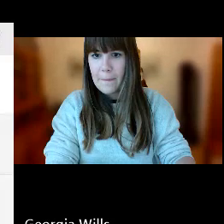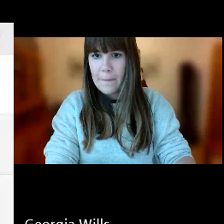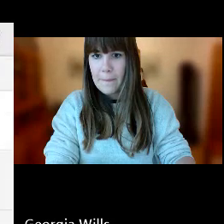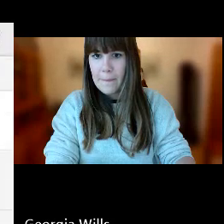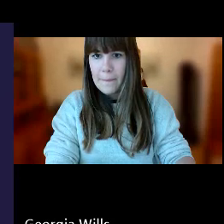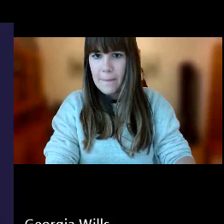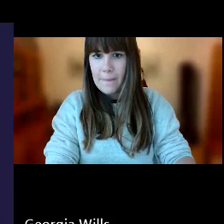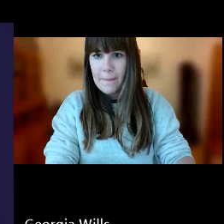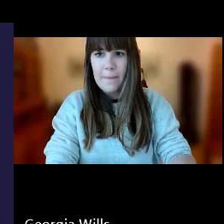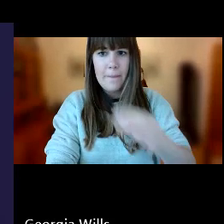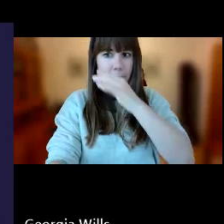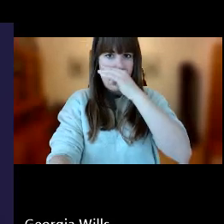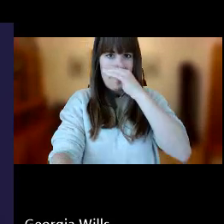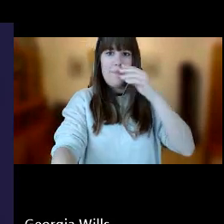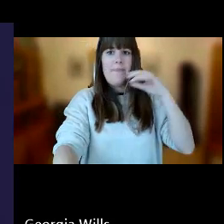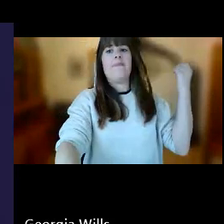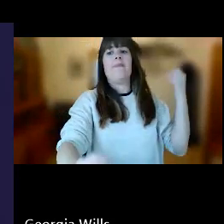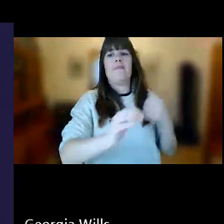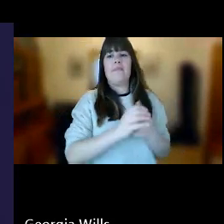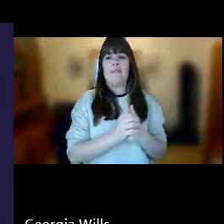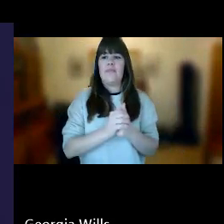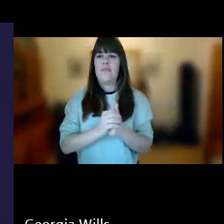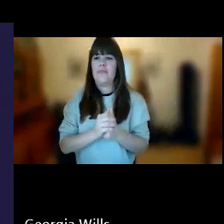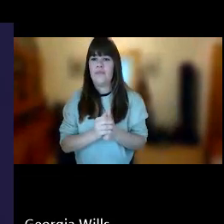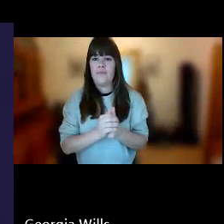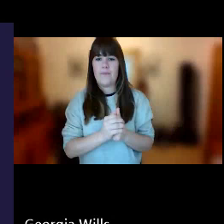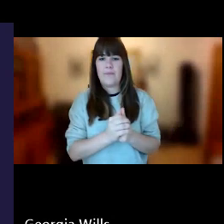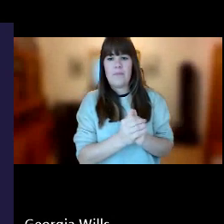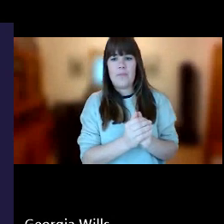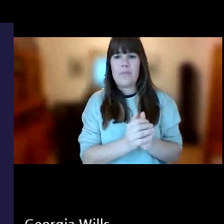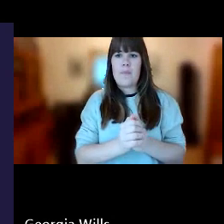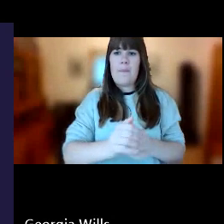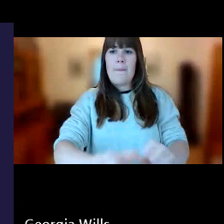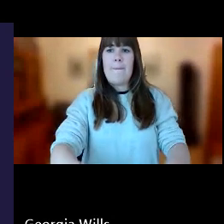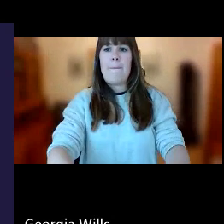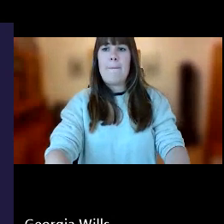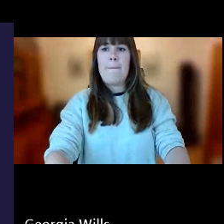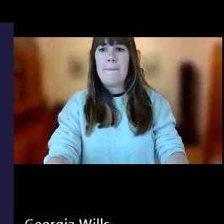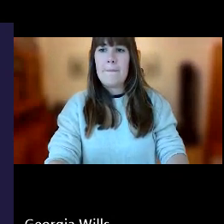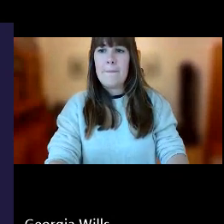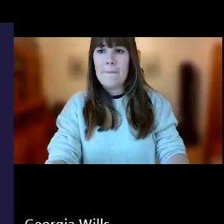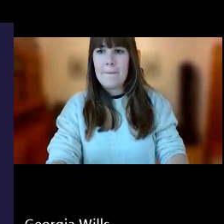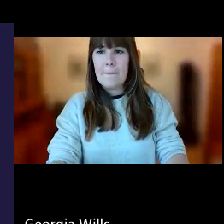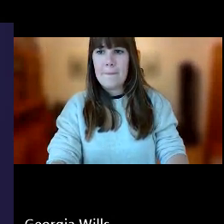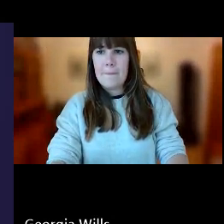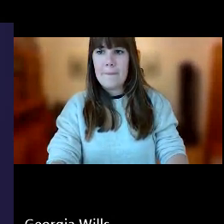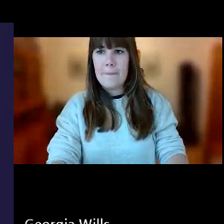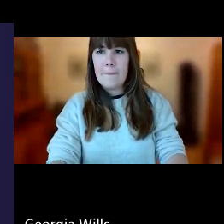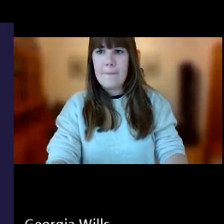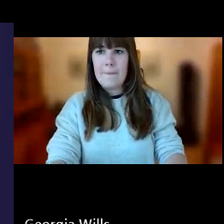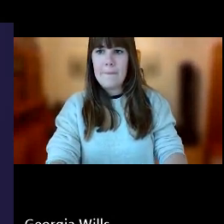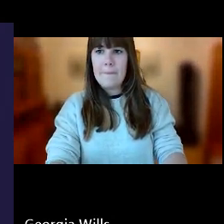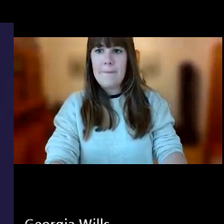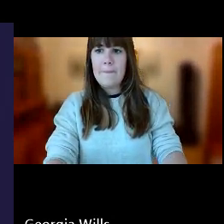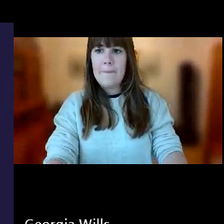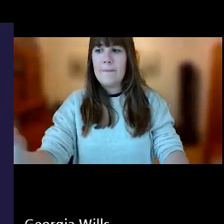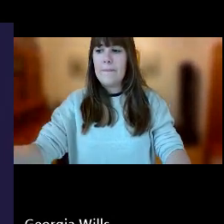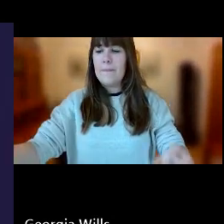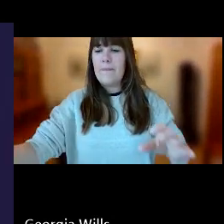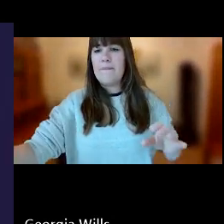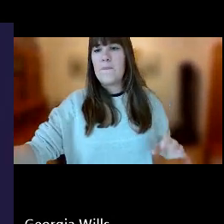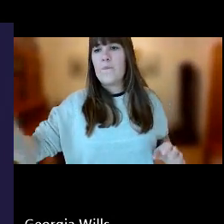Community online learning series, we do ask for some participant feedback. This helps us keep the sessions free for everyone